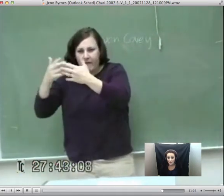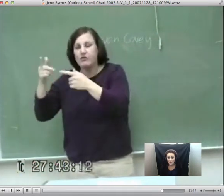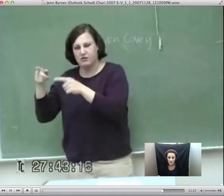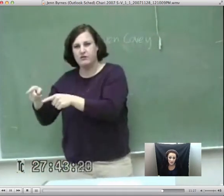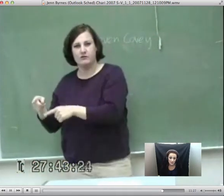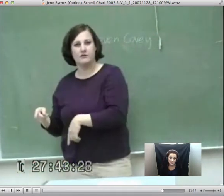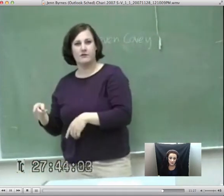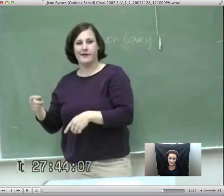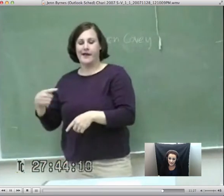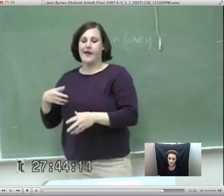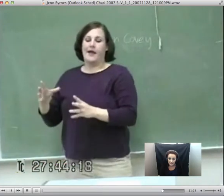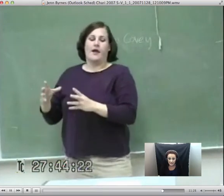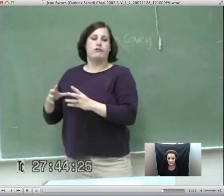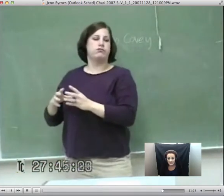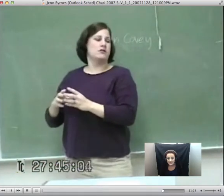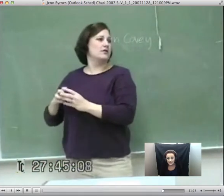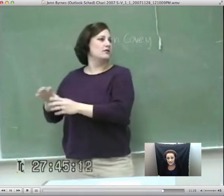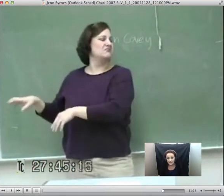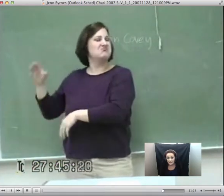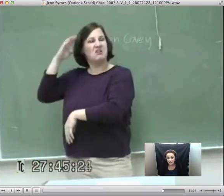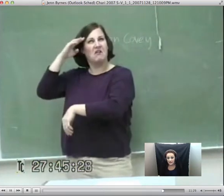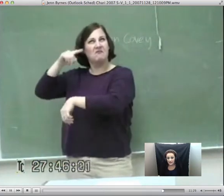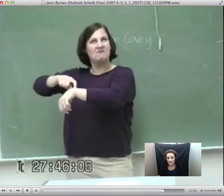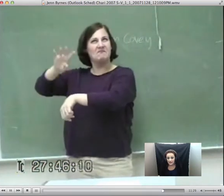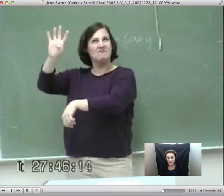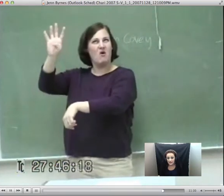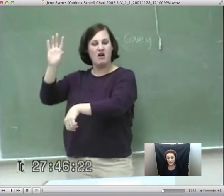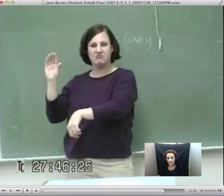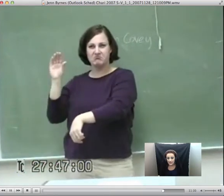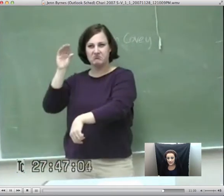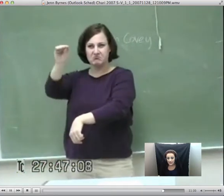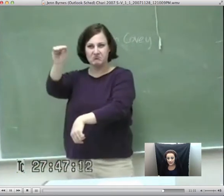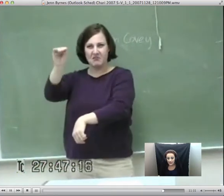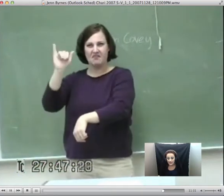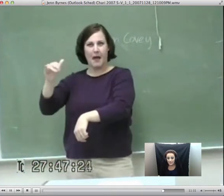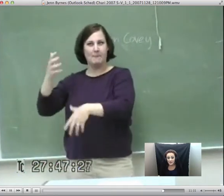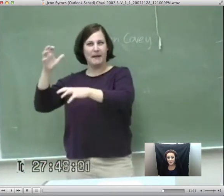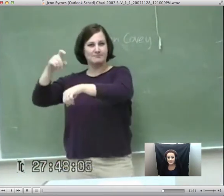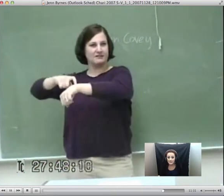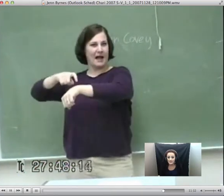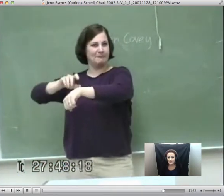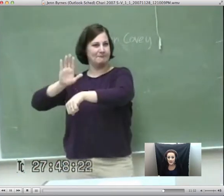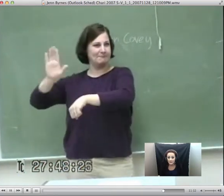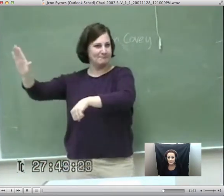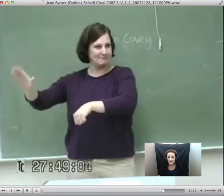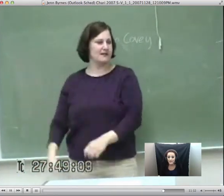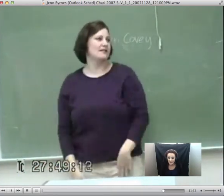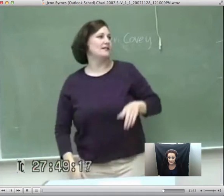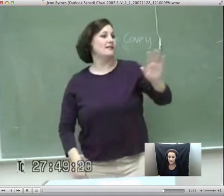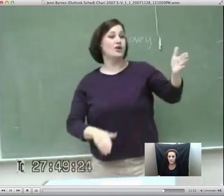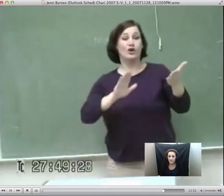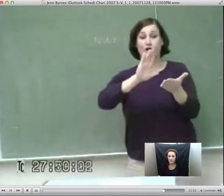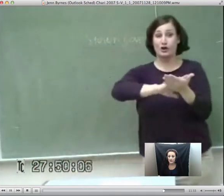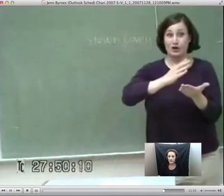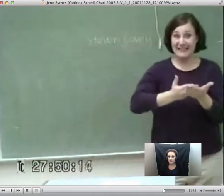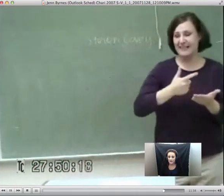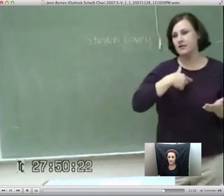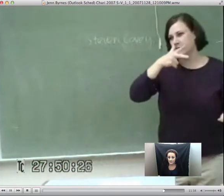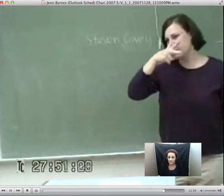and the girls are sick, then, I can put in a specific time for that, for basketball.